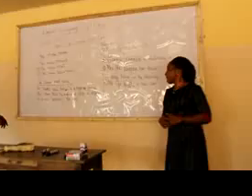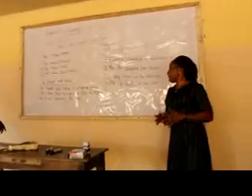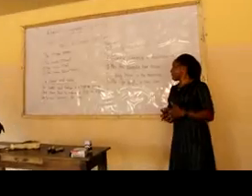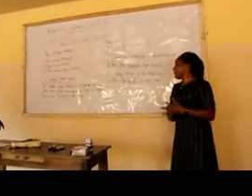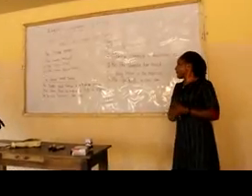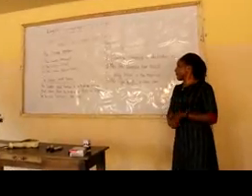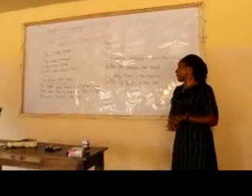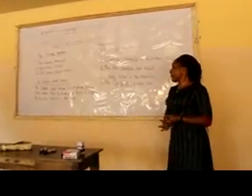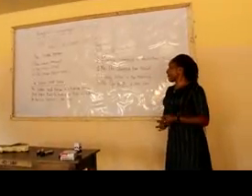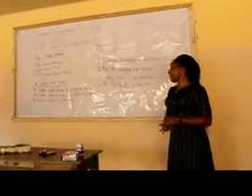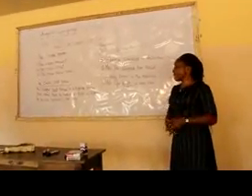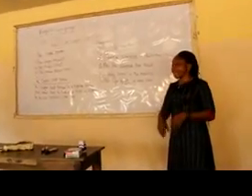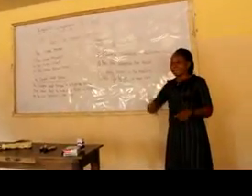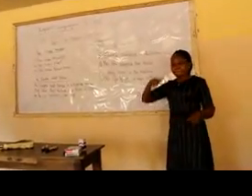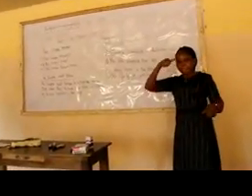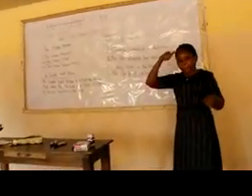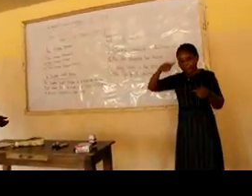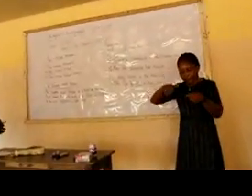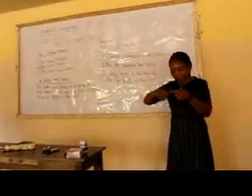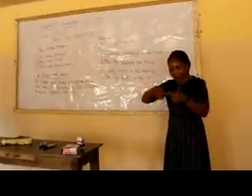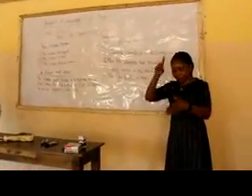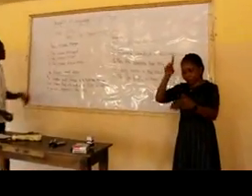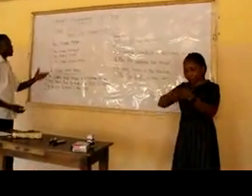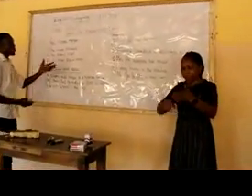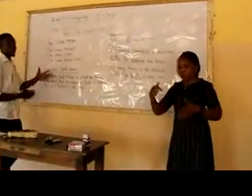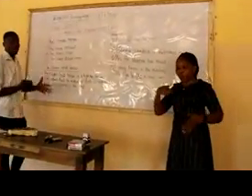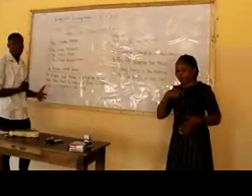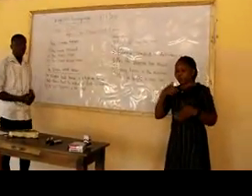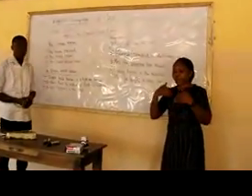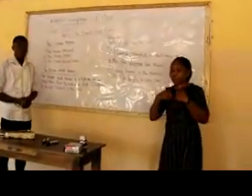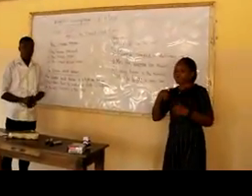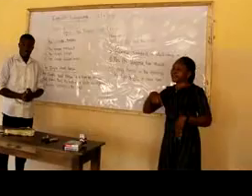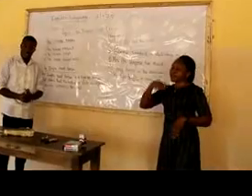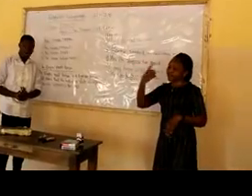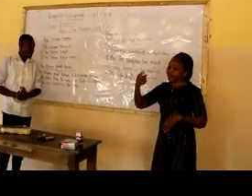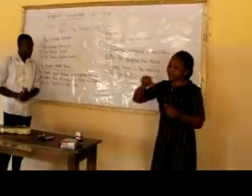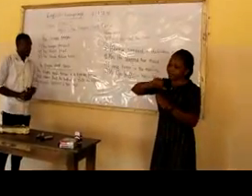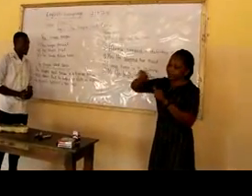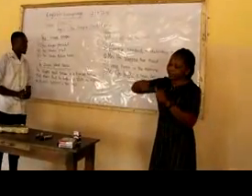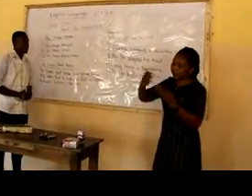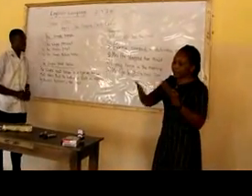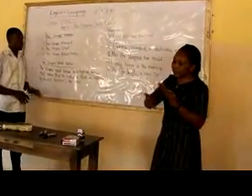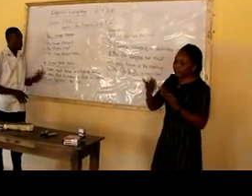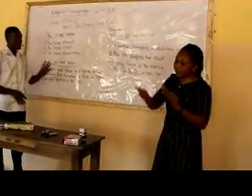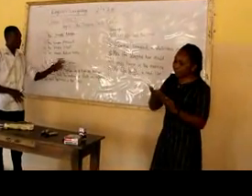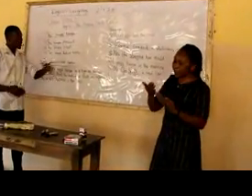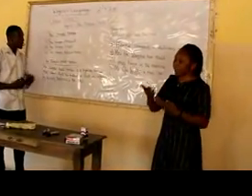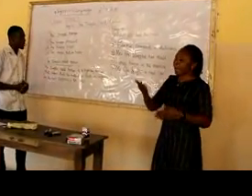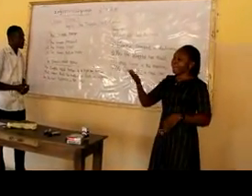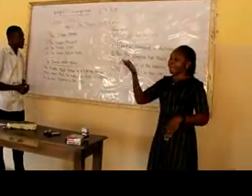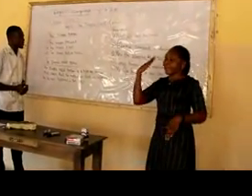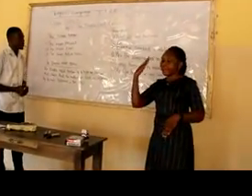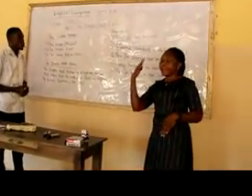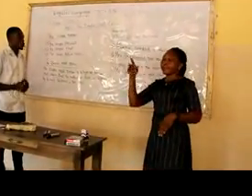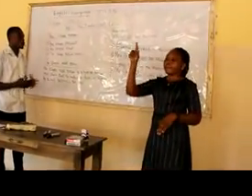up, remember what we have said about the simple past tense. We said that the simple past